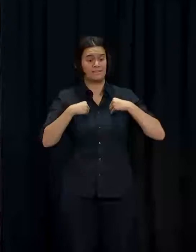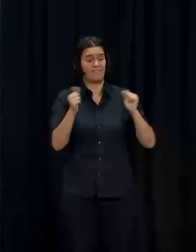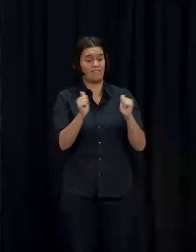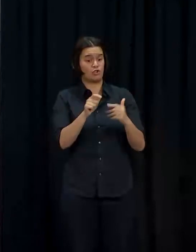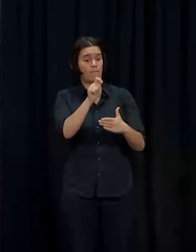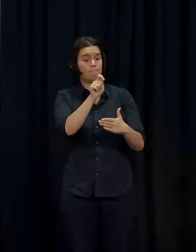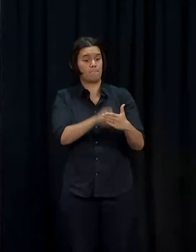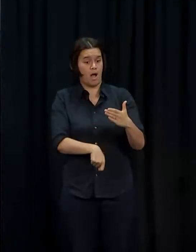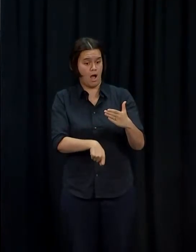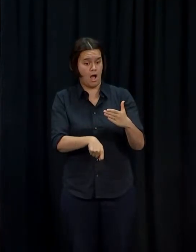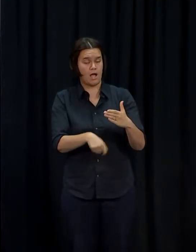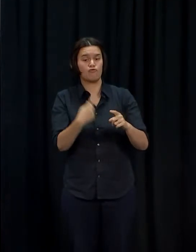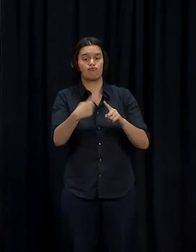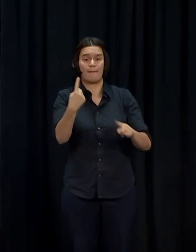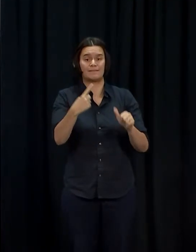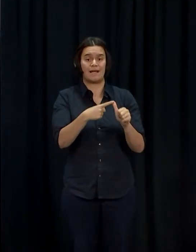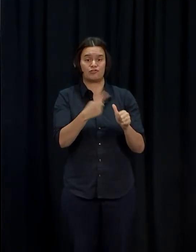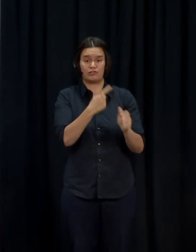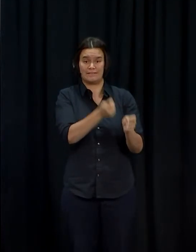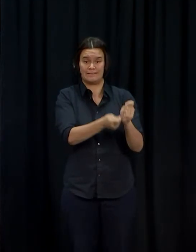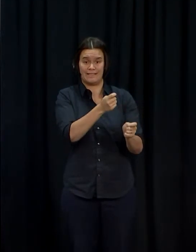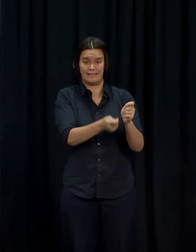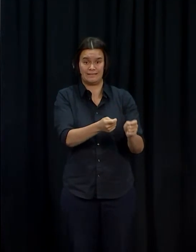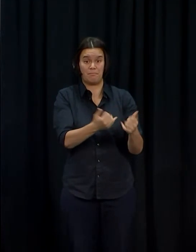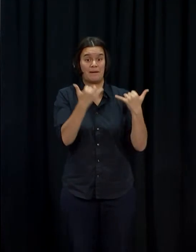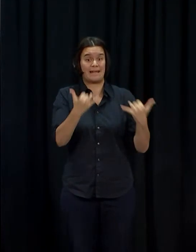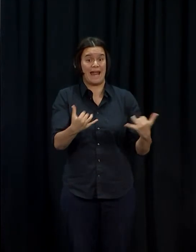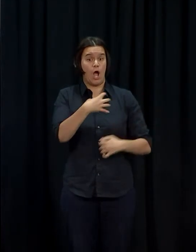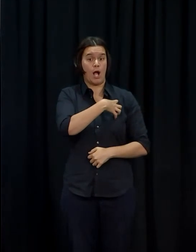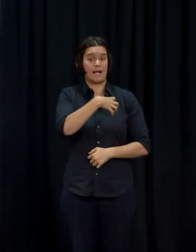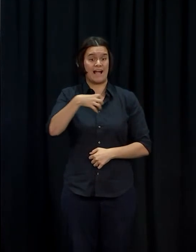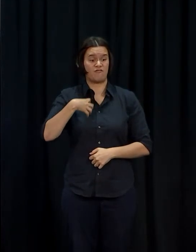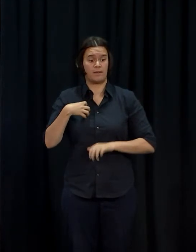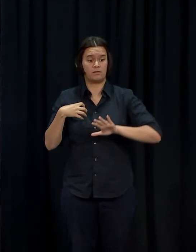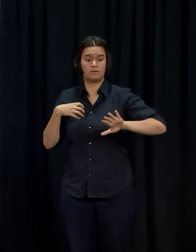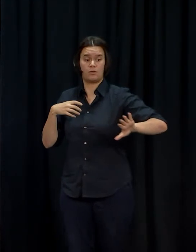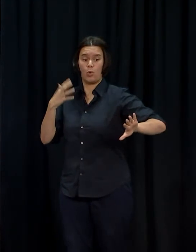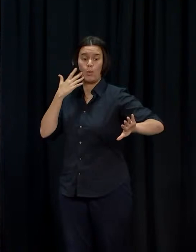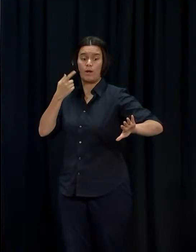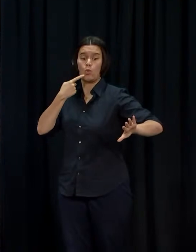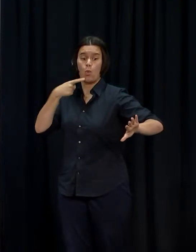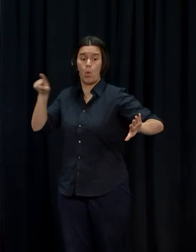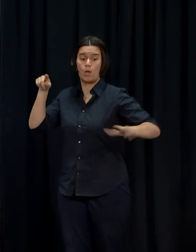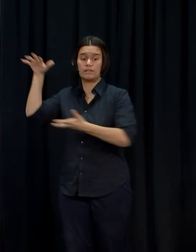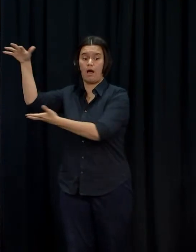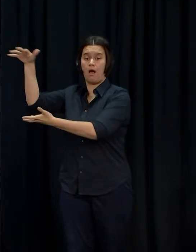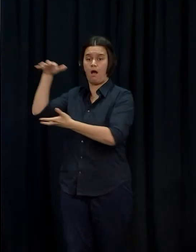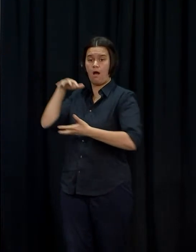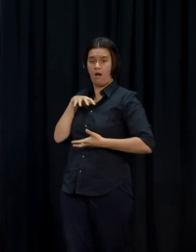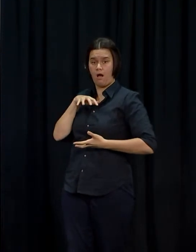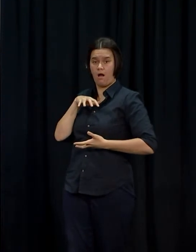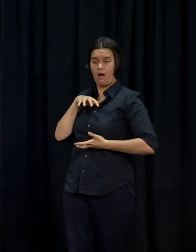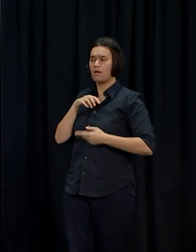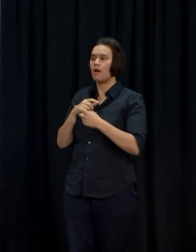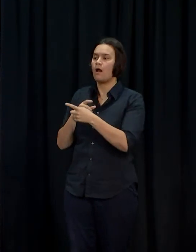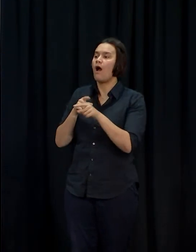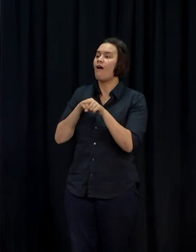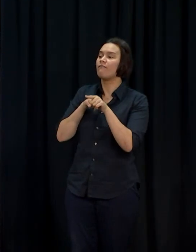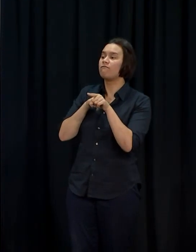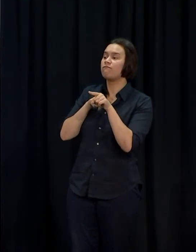businesses will get the tests they ordered? So Thomas, no one's tests have been requisitioned,